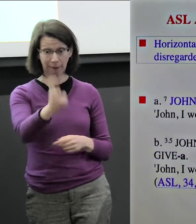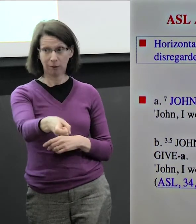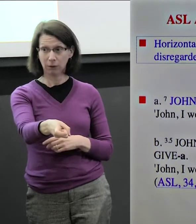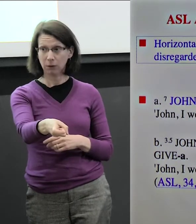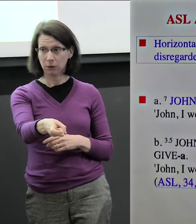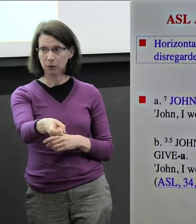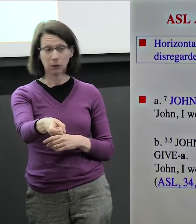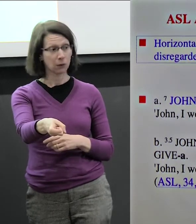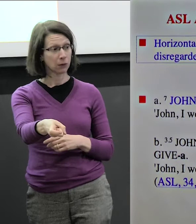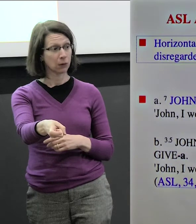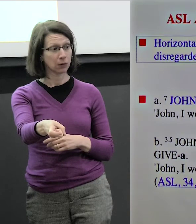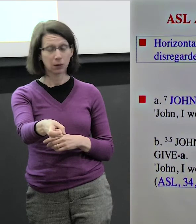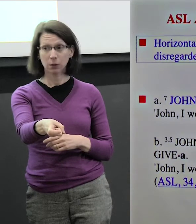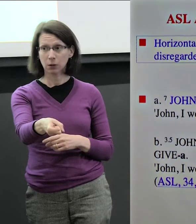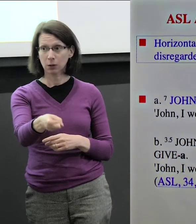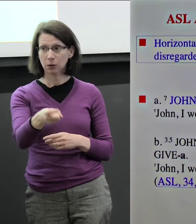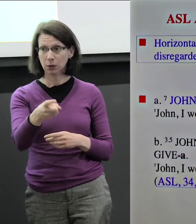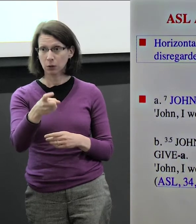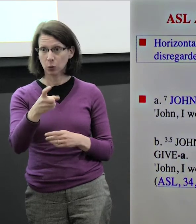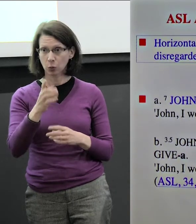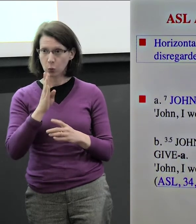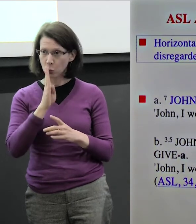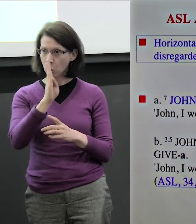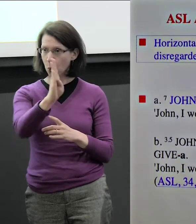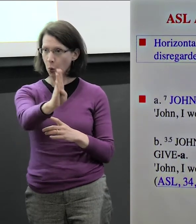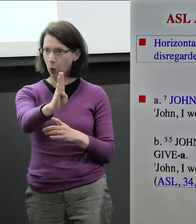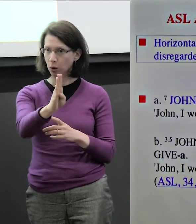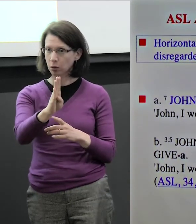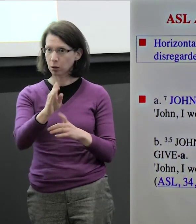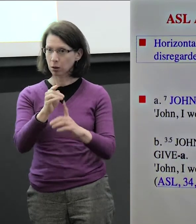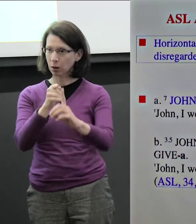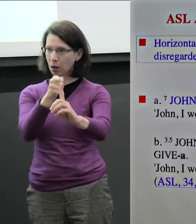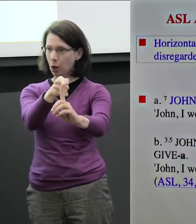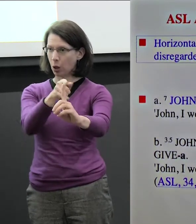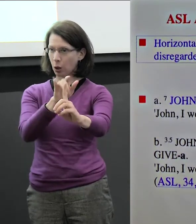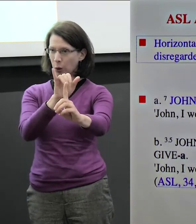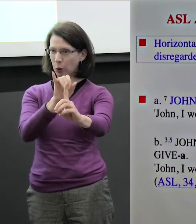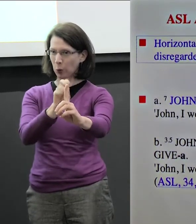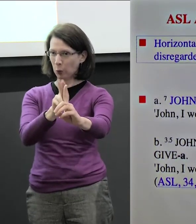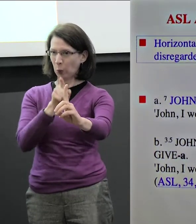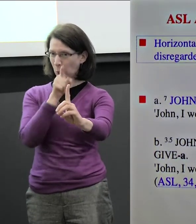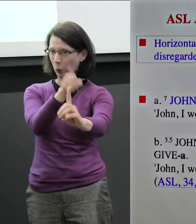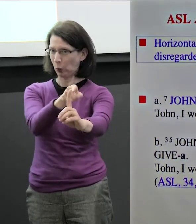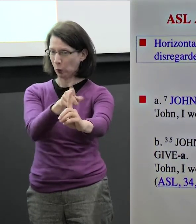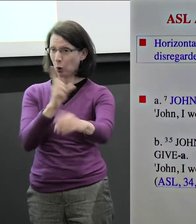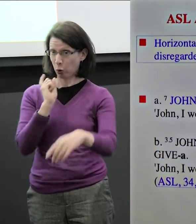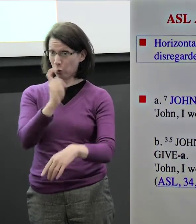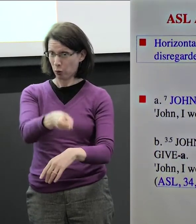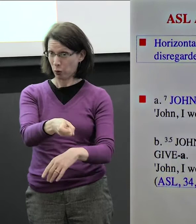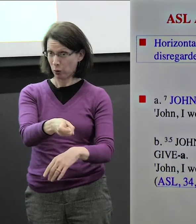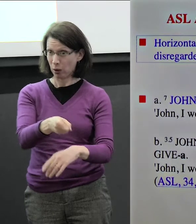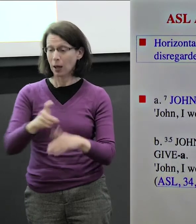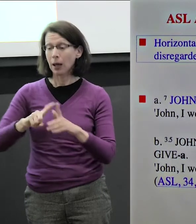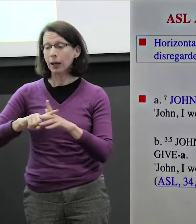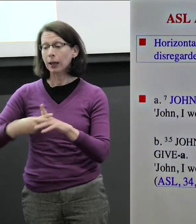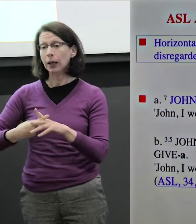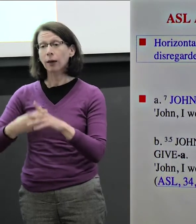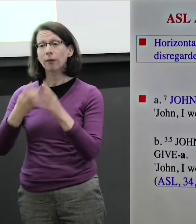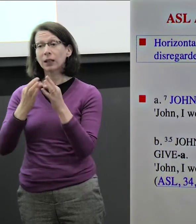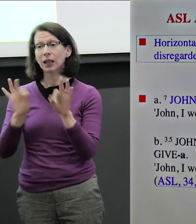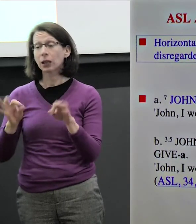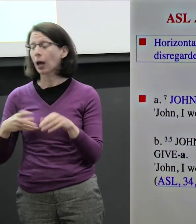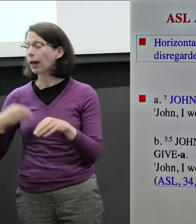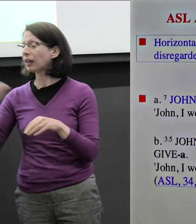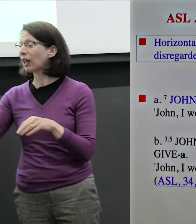give sign towards you, somehow when the beginning of the sentence pertains to giving to